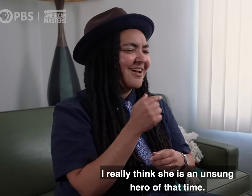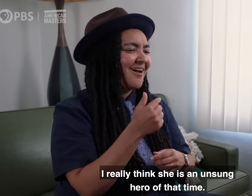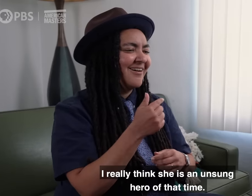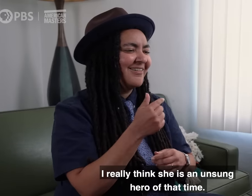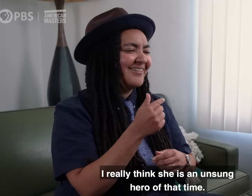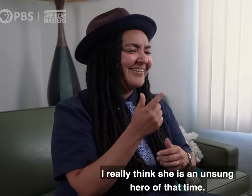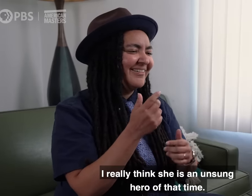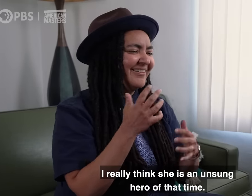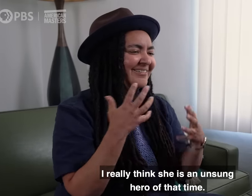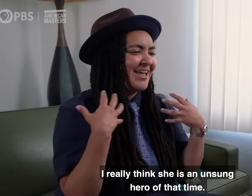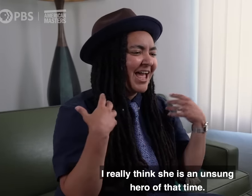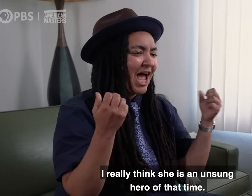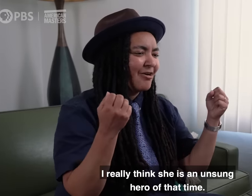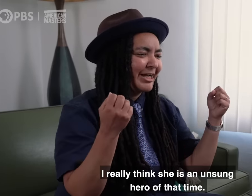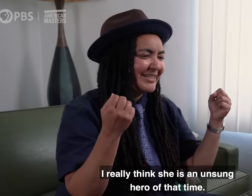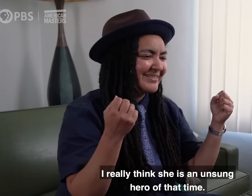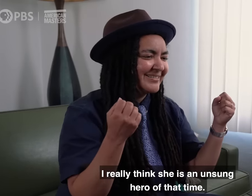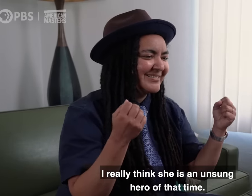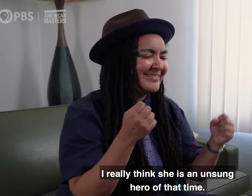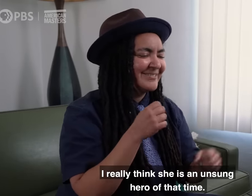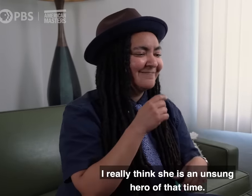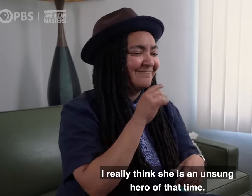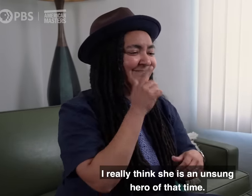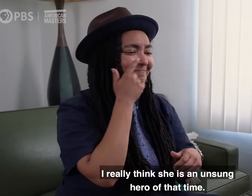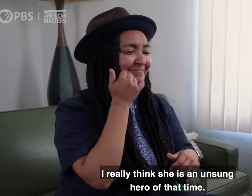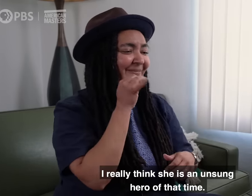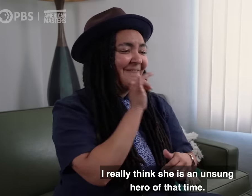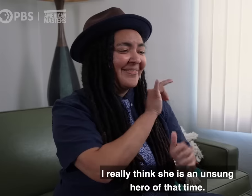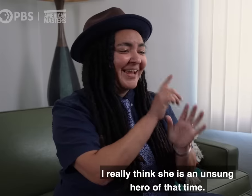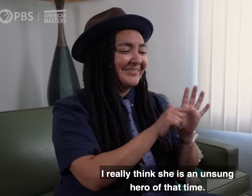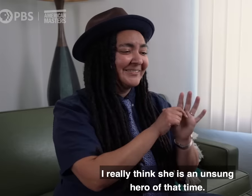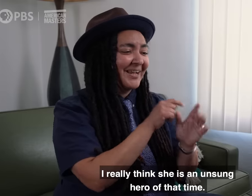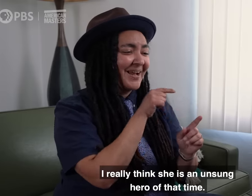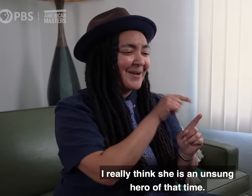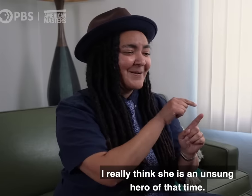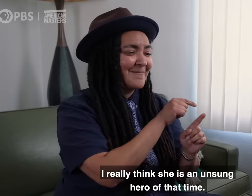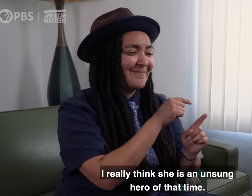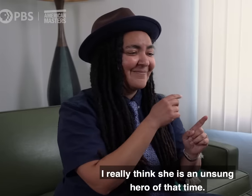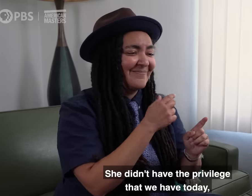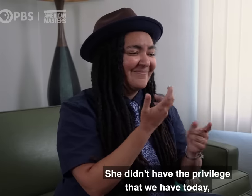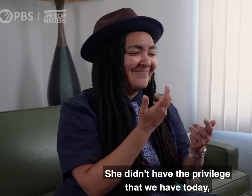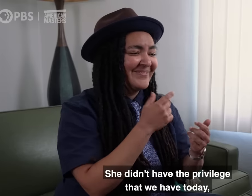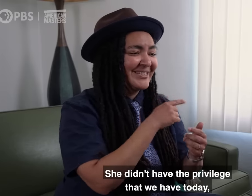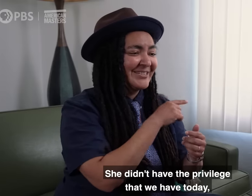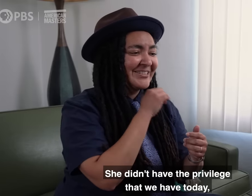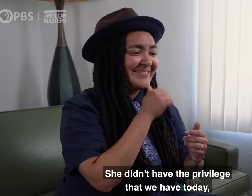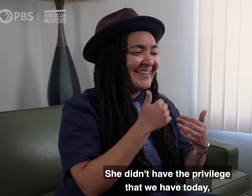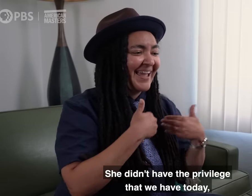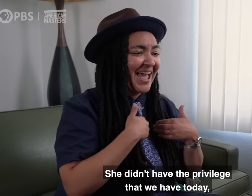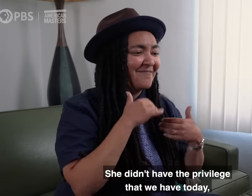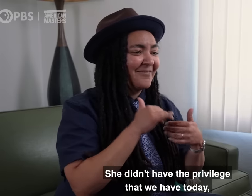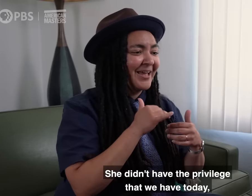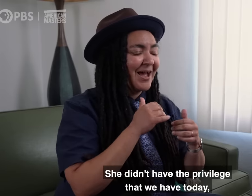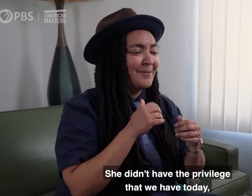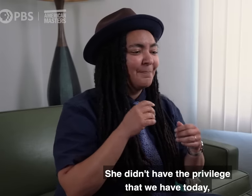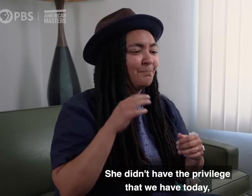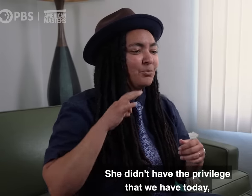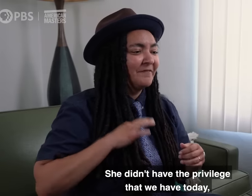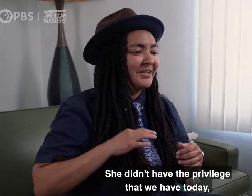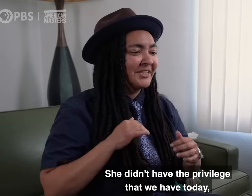is an unsung hero of that time. She didn't have the privilege that